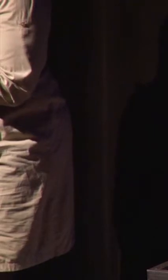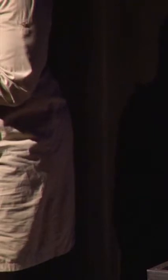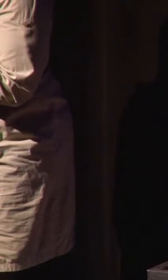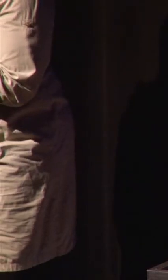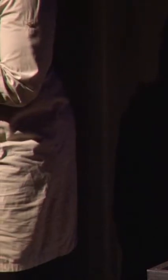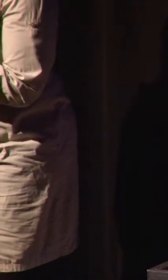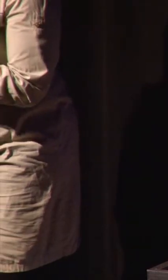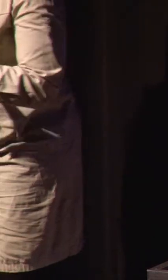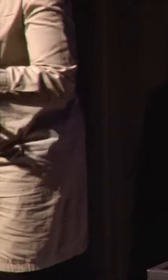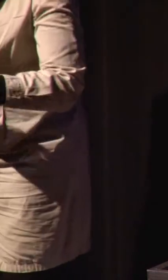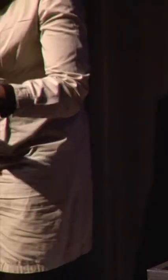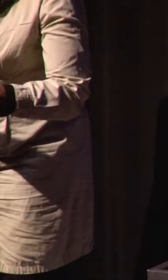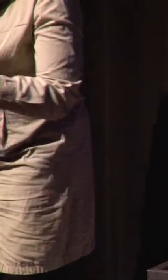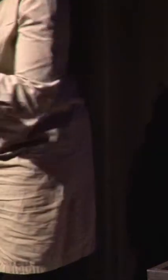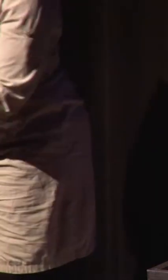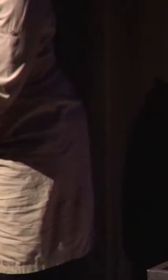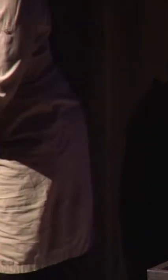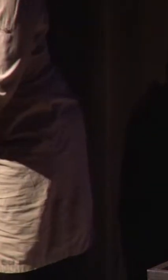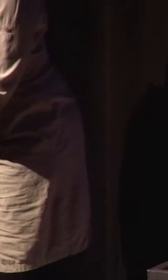One side is